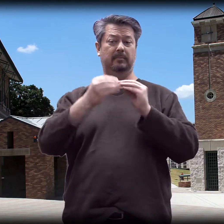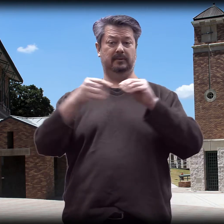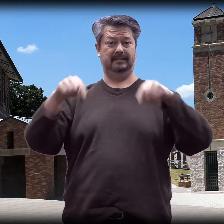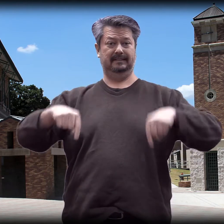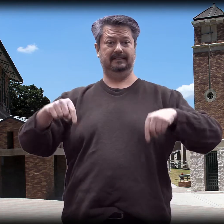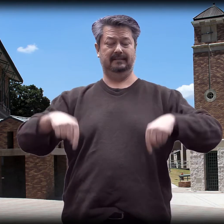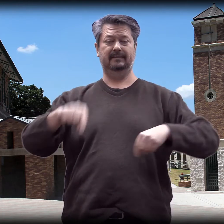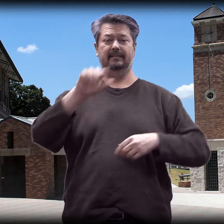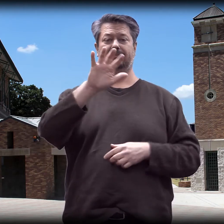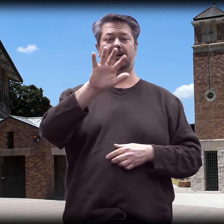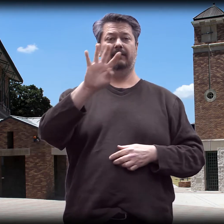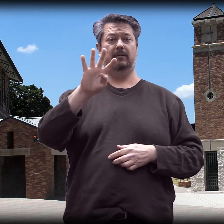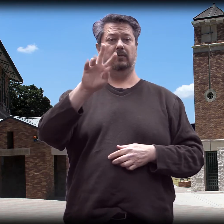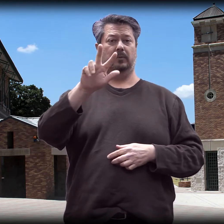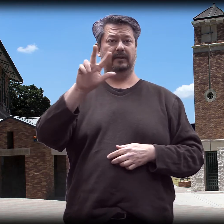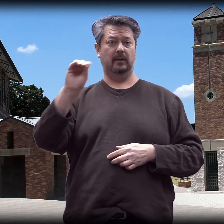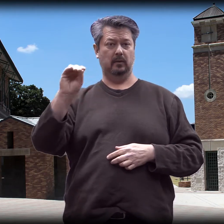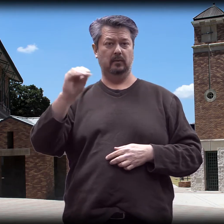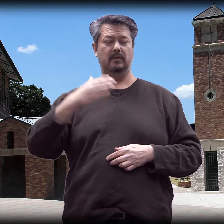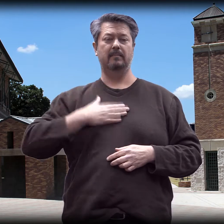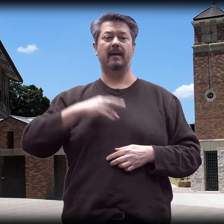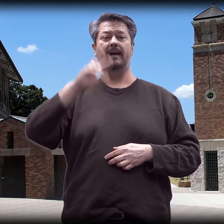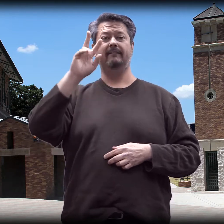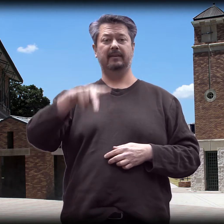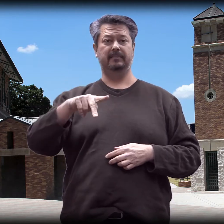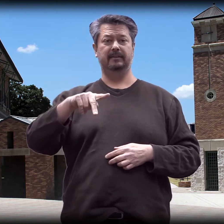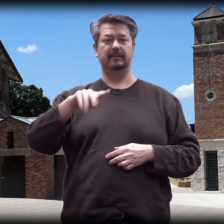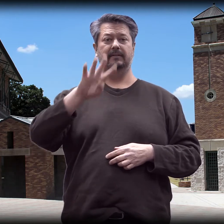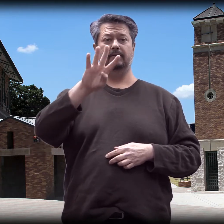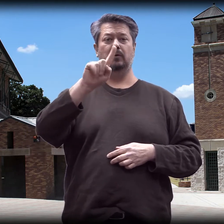here is 5430. My VP is